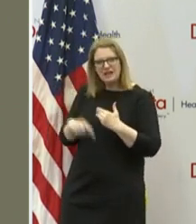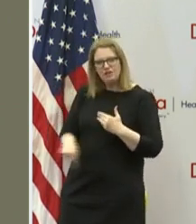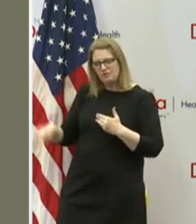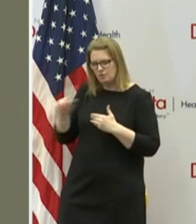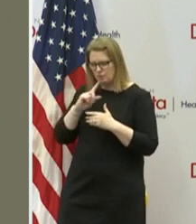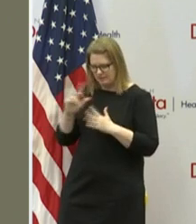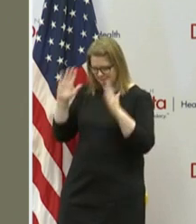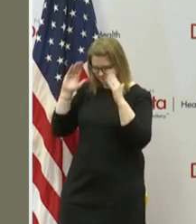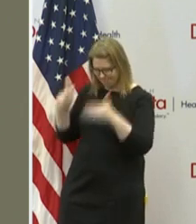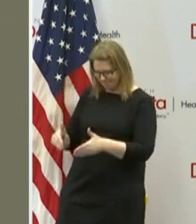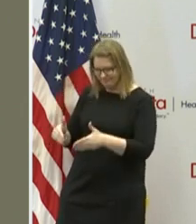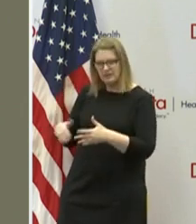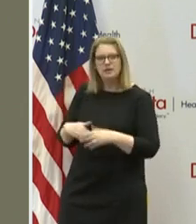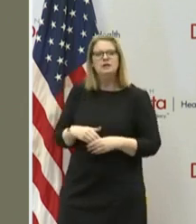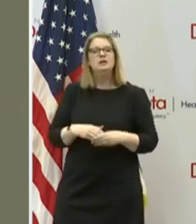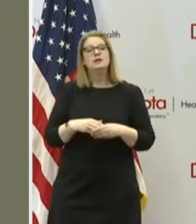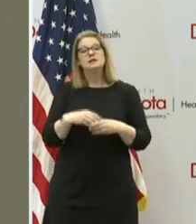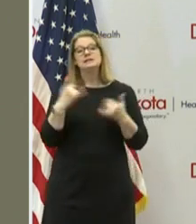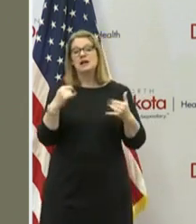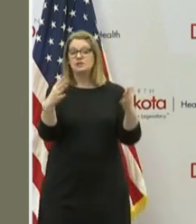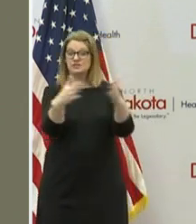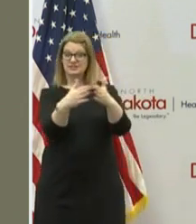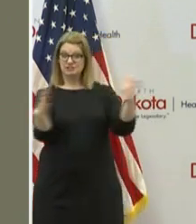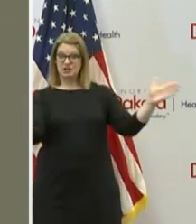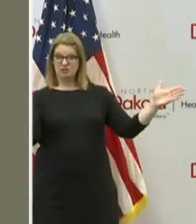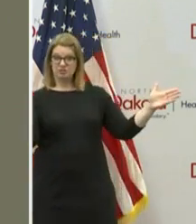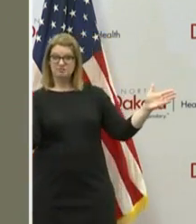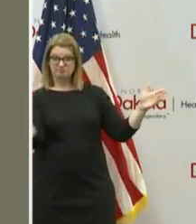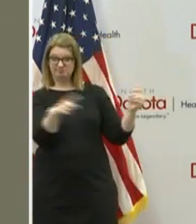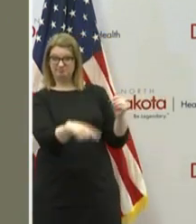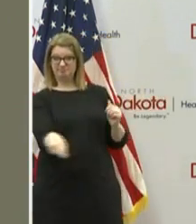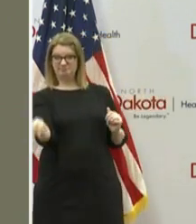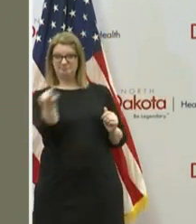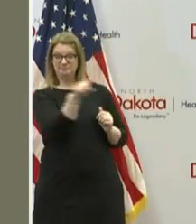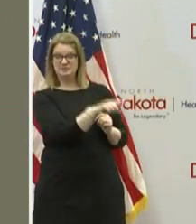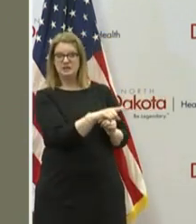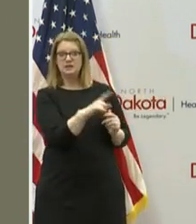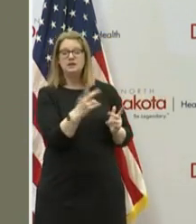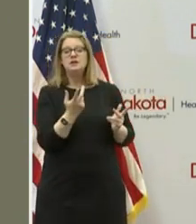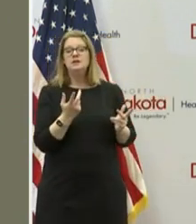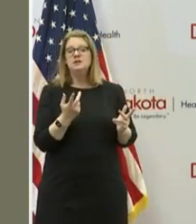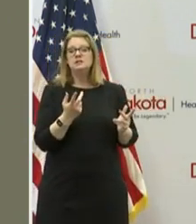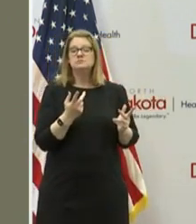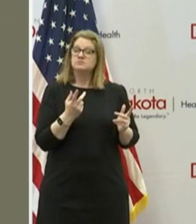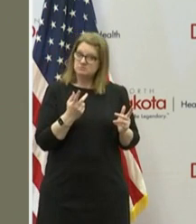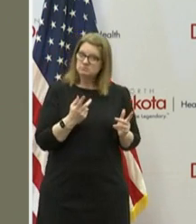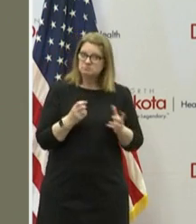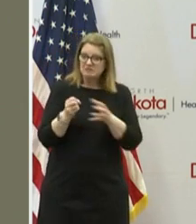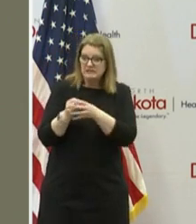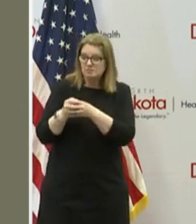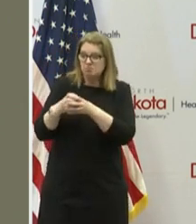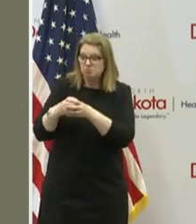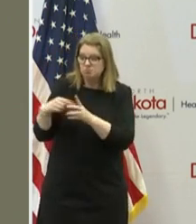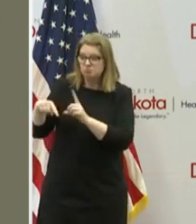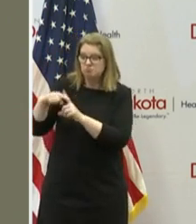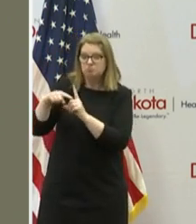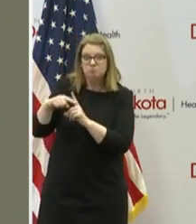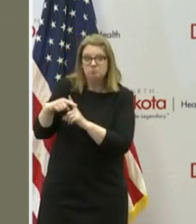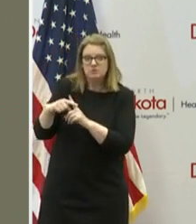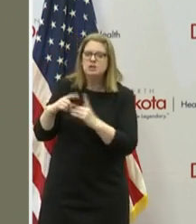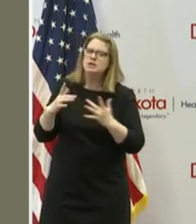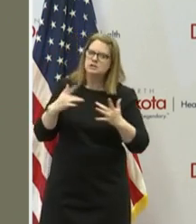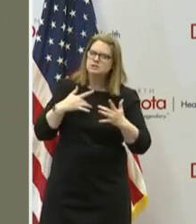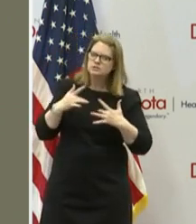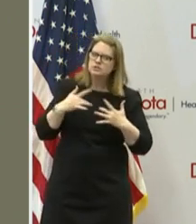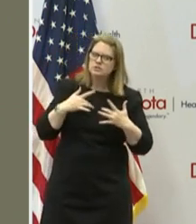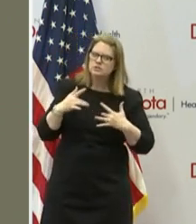I would say to the general public, well, we do need to be concerned about these outbreaks with really the